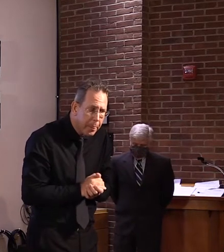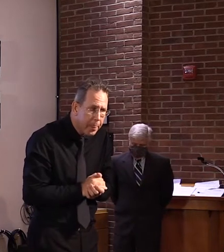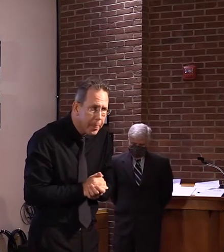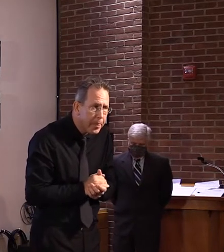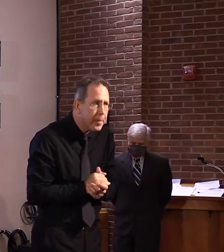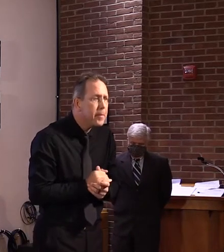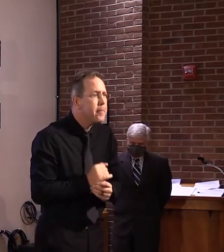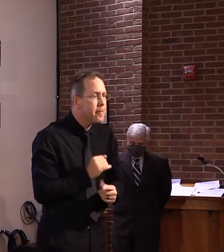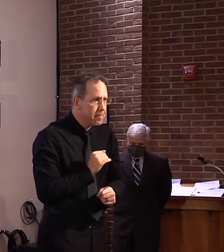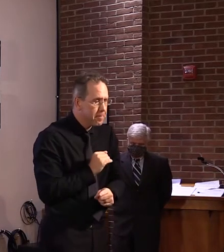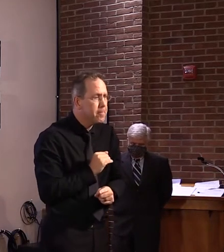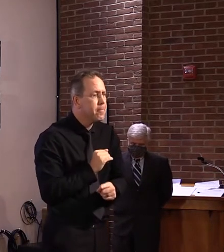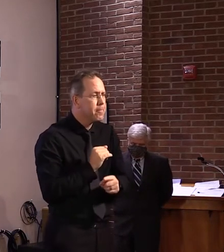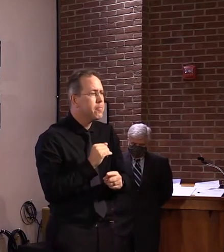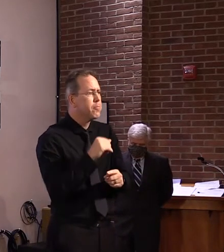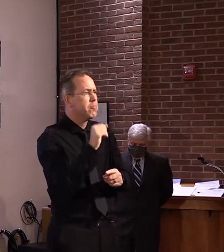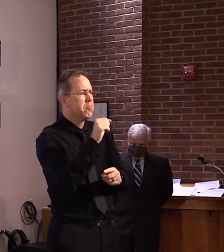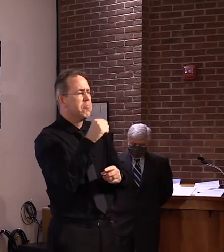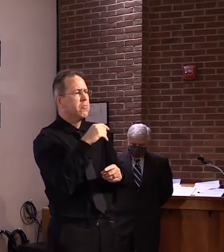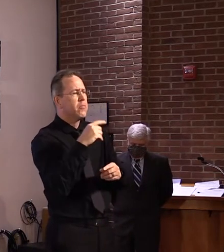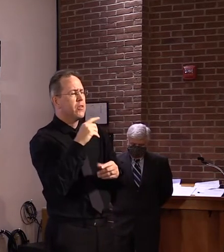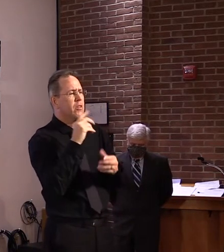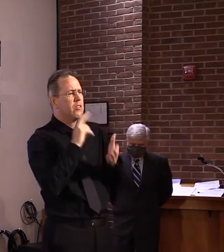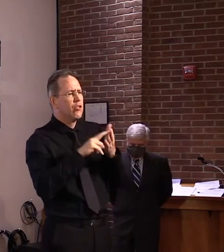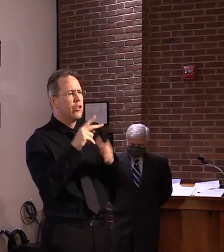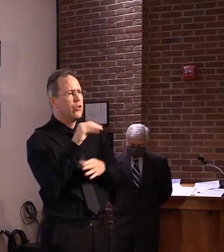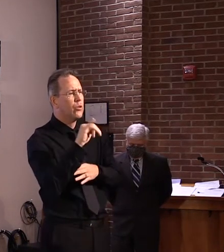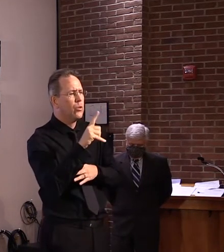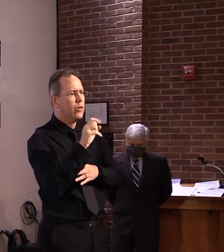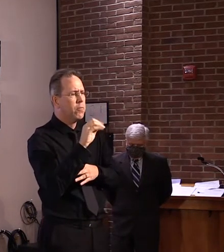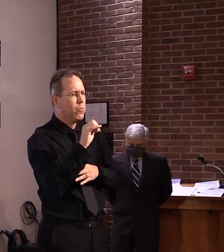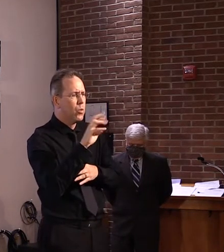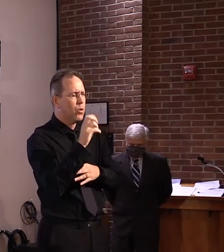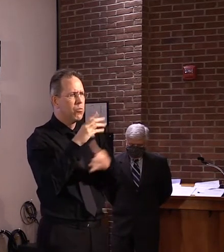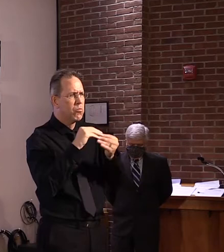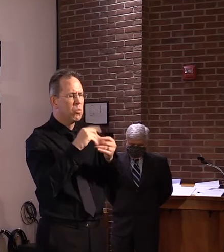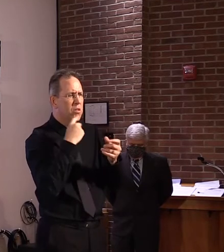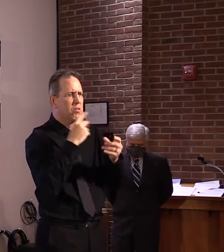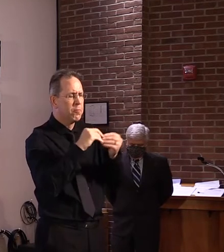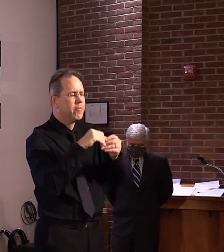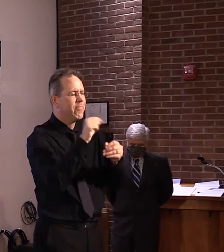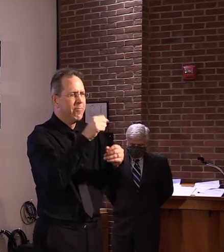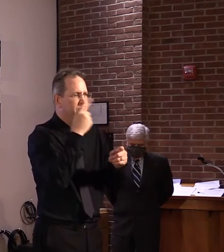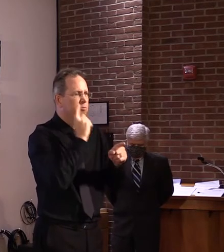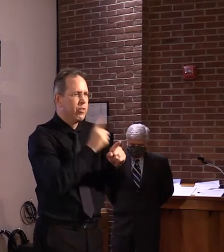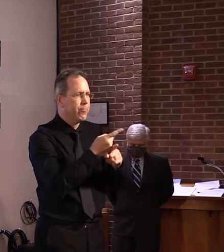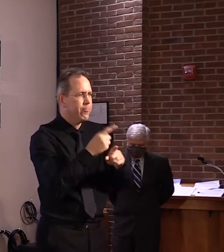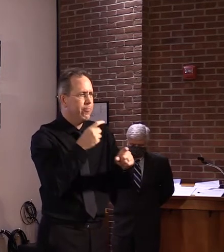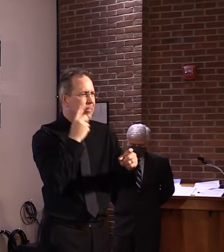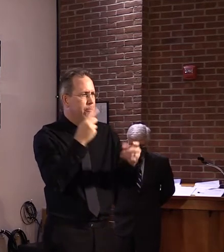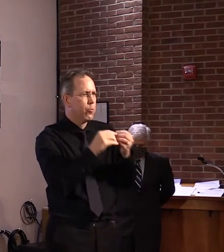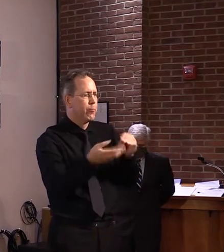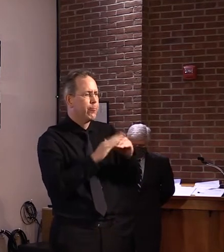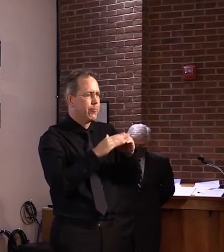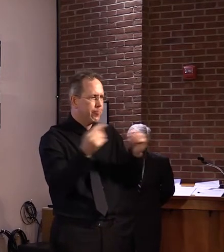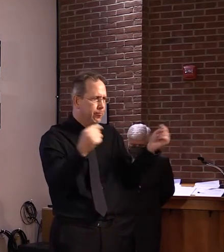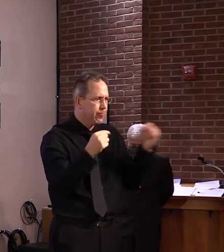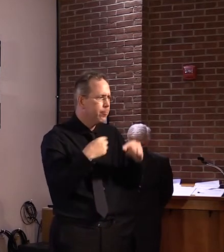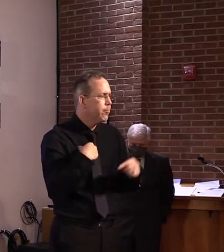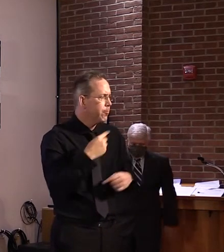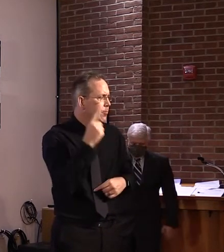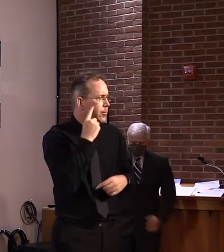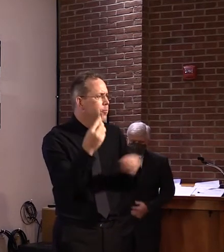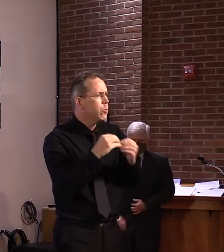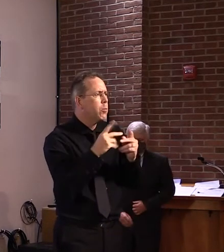Yeah, I think you know, Governor, what you said is correct. We do think that there is a demand for people to come here because we're safe.